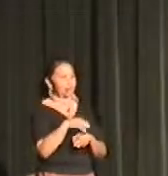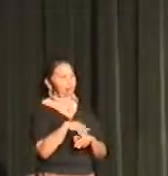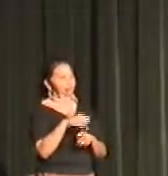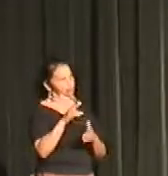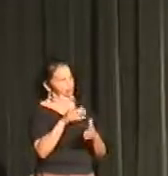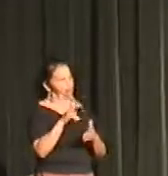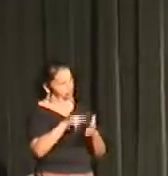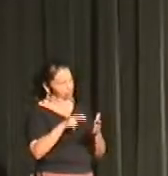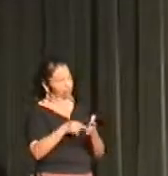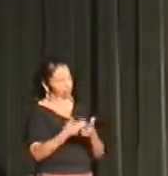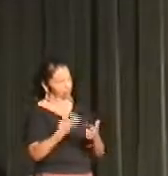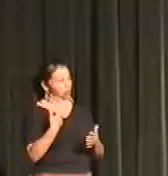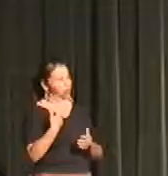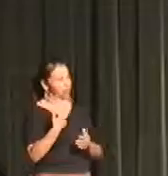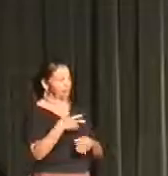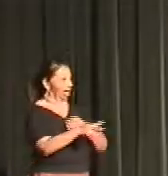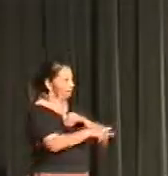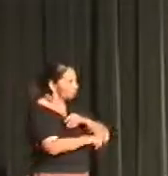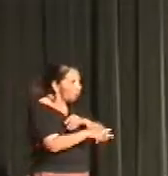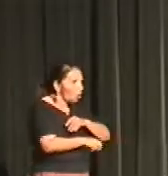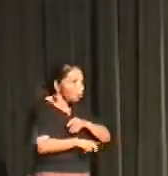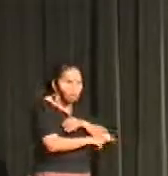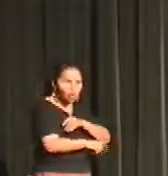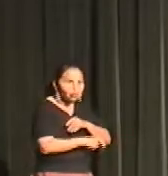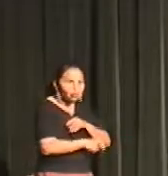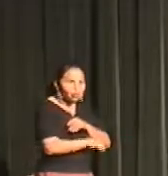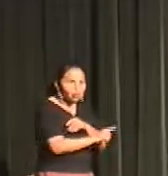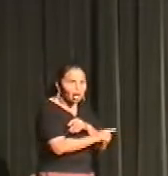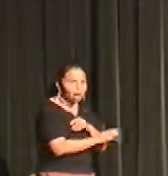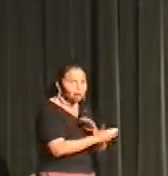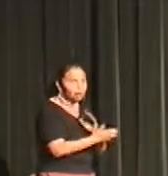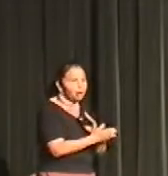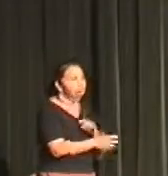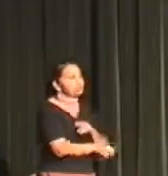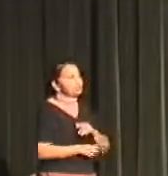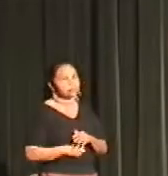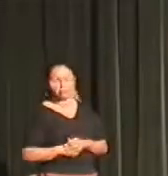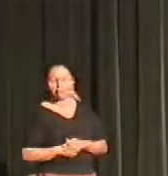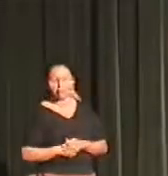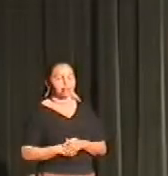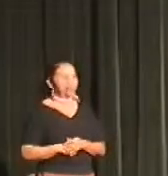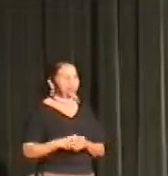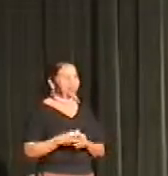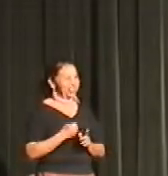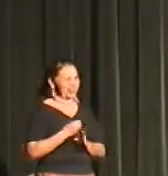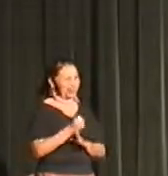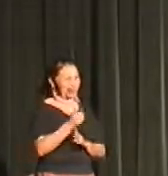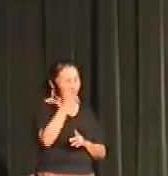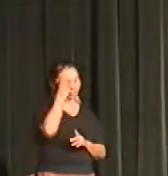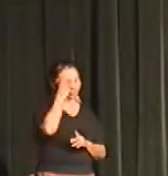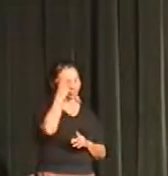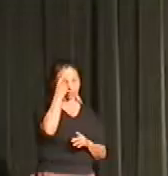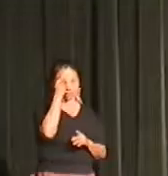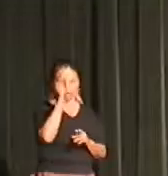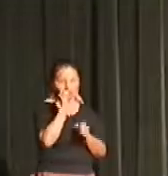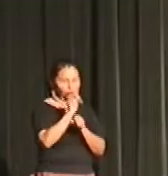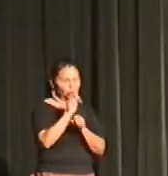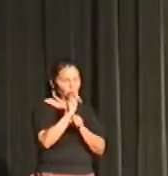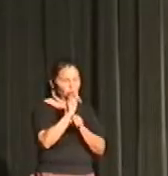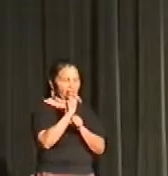stole library books, you know, but in my sobriety, my brain did not work anymore for a long time afterwards, you